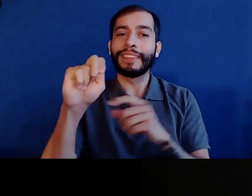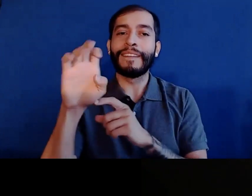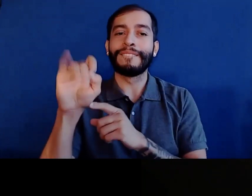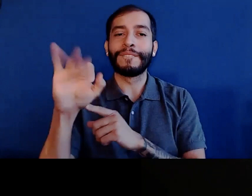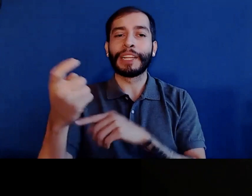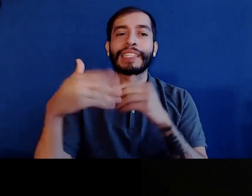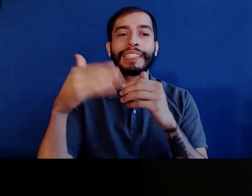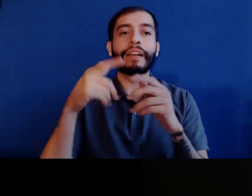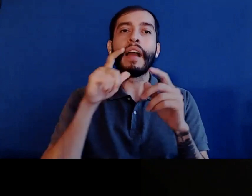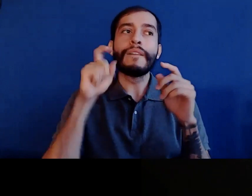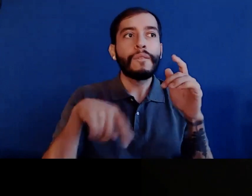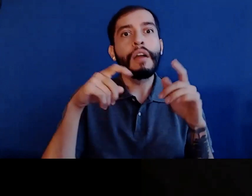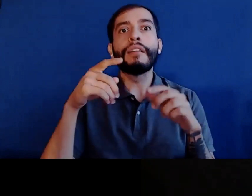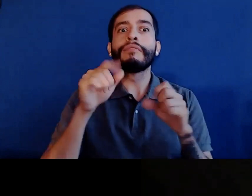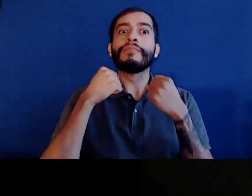Netflix.